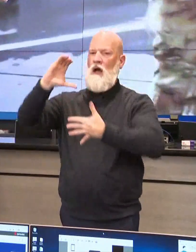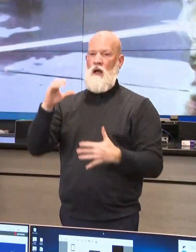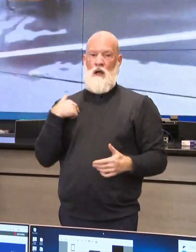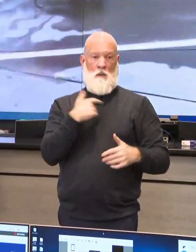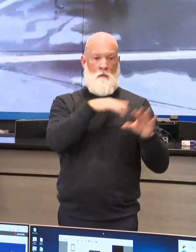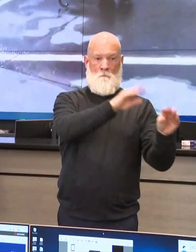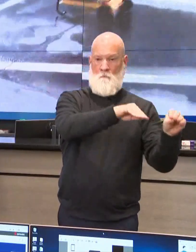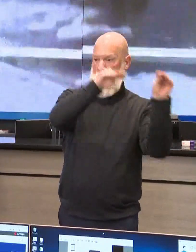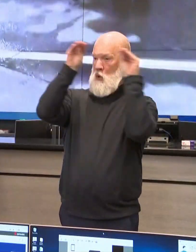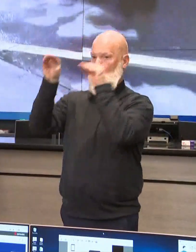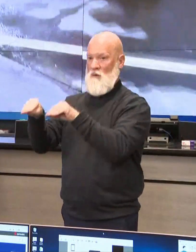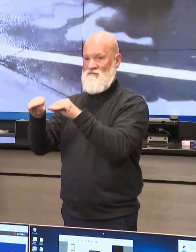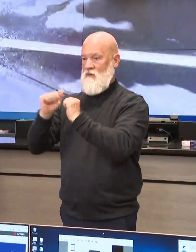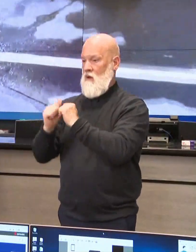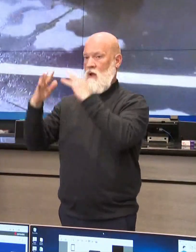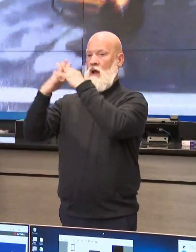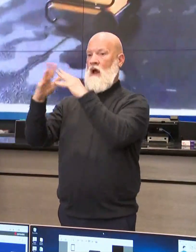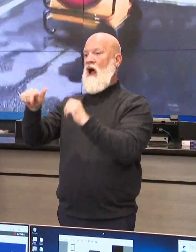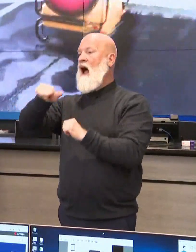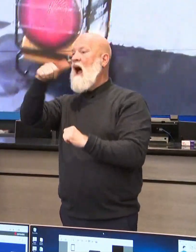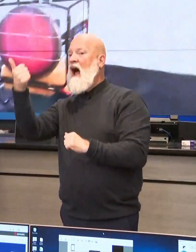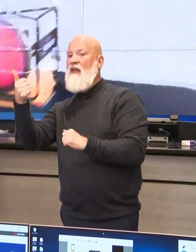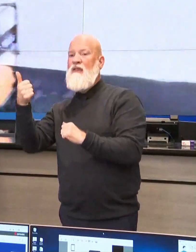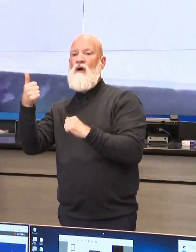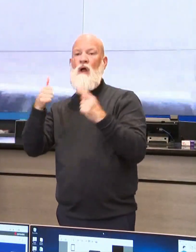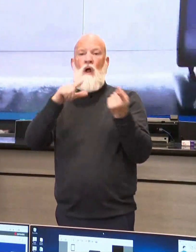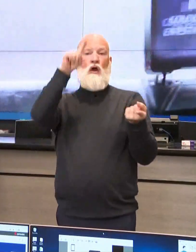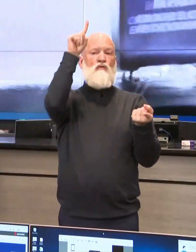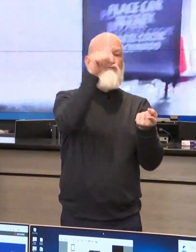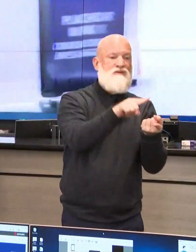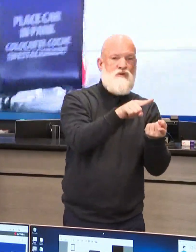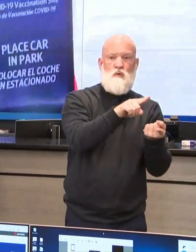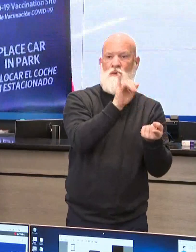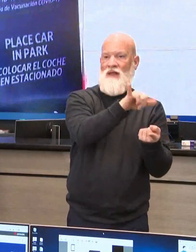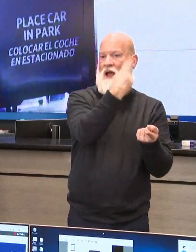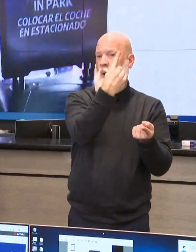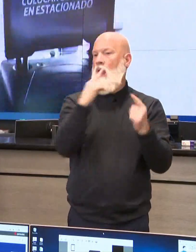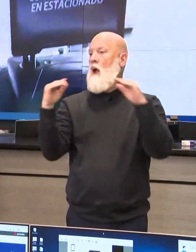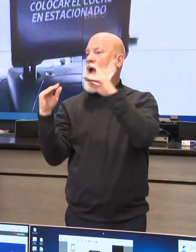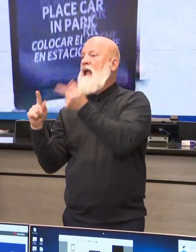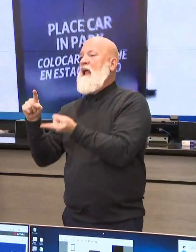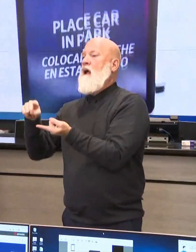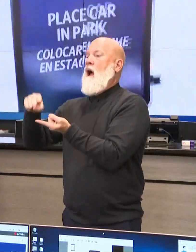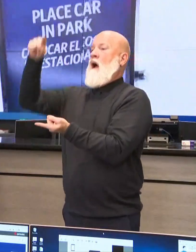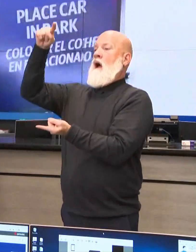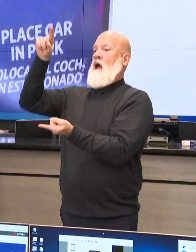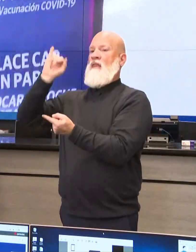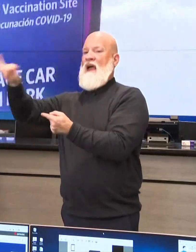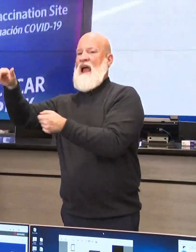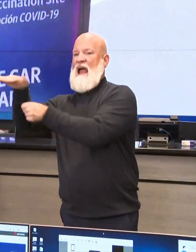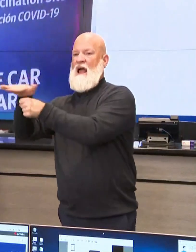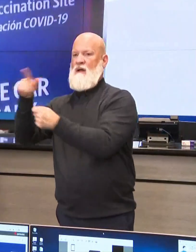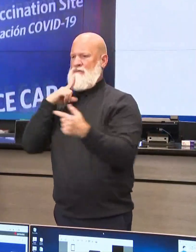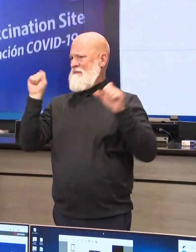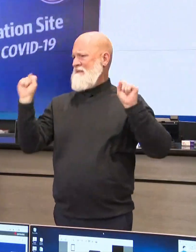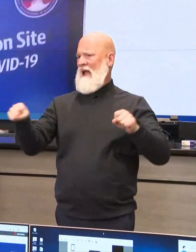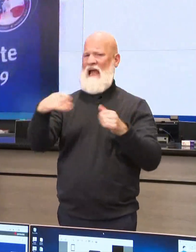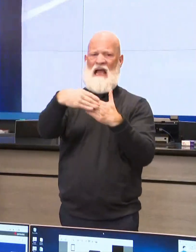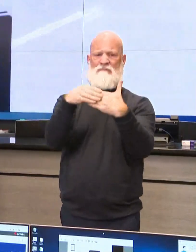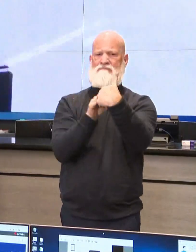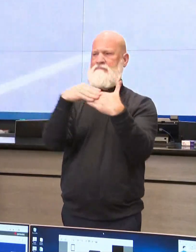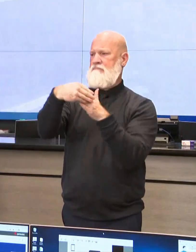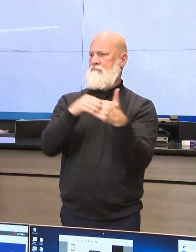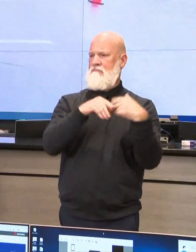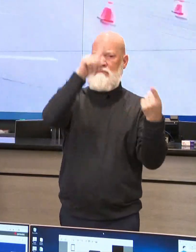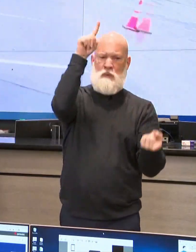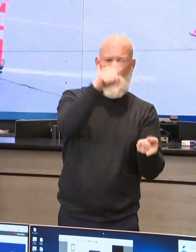could reduce, you know, one site. If we're not getting the volume there, we can lower that to do, you know, 500 a day or 200